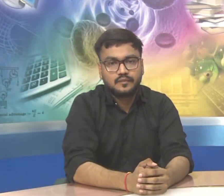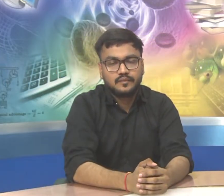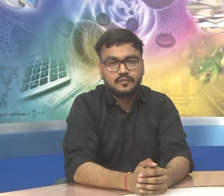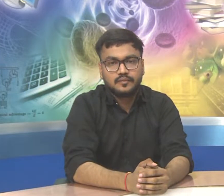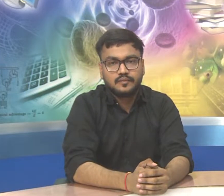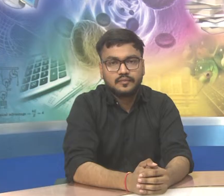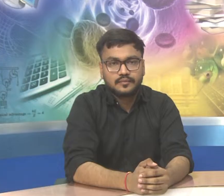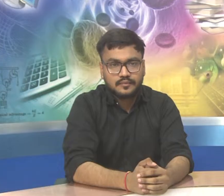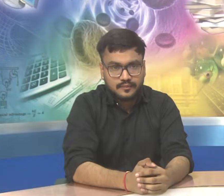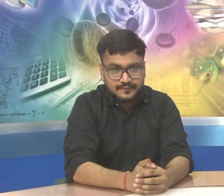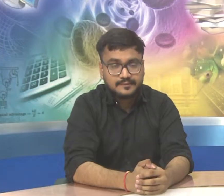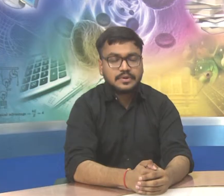looks muddy.